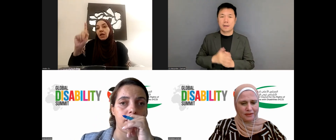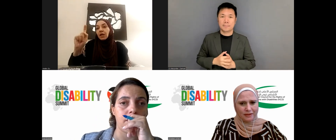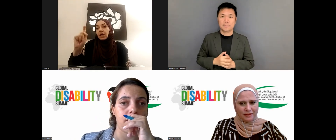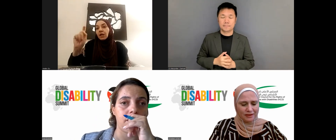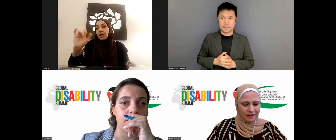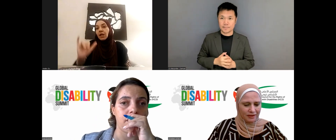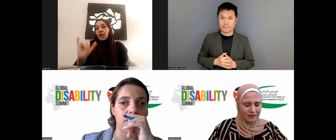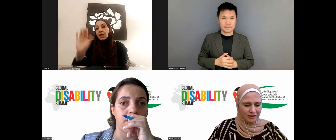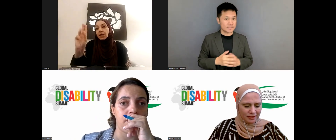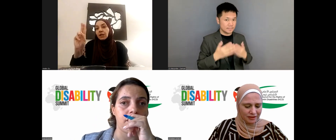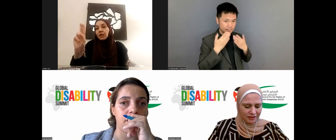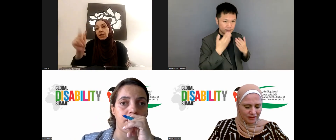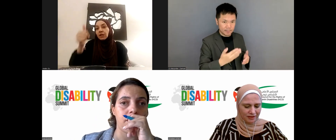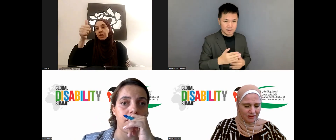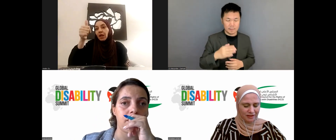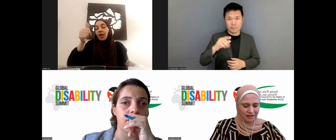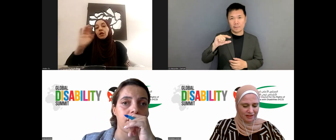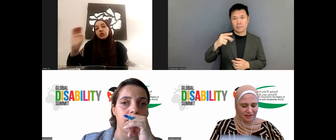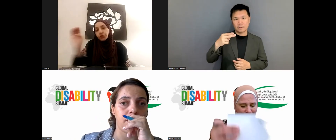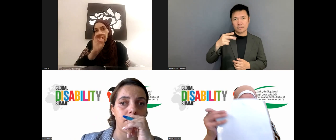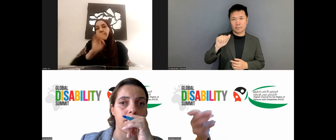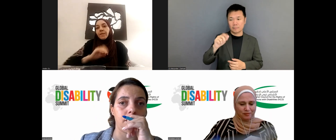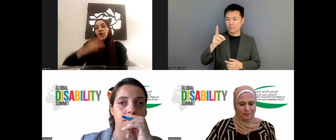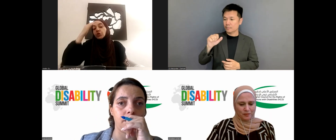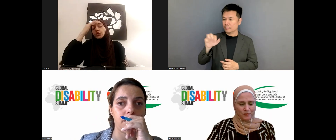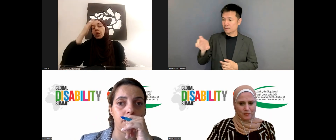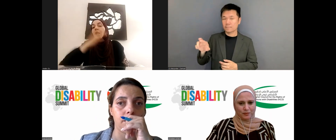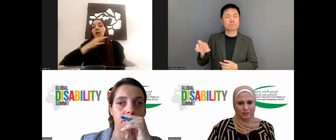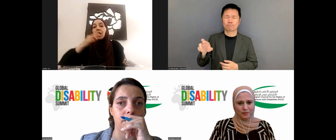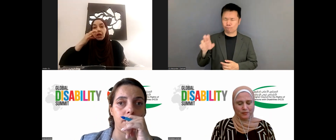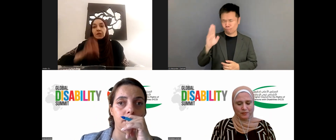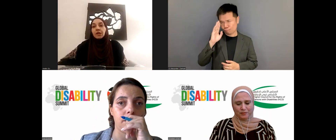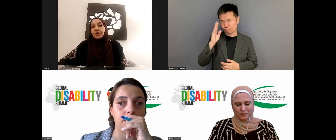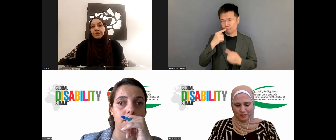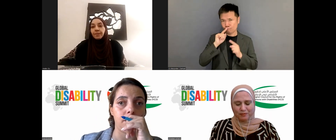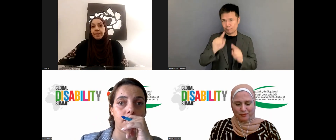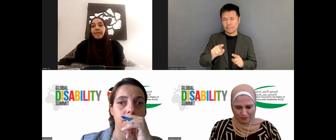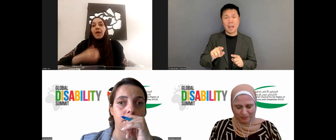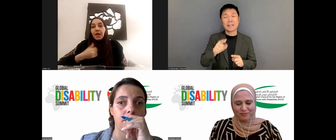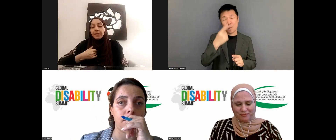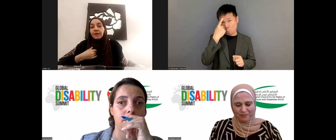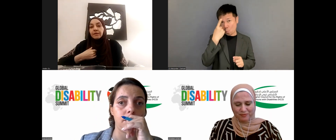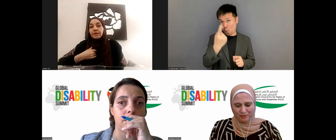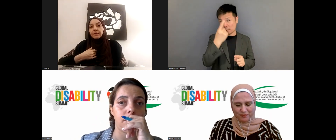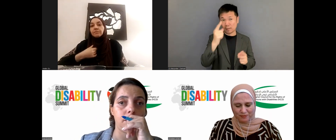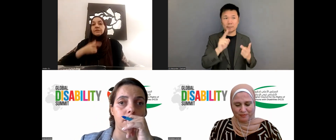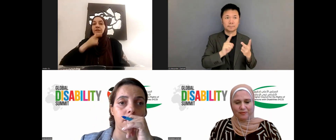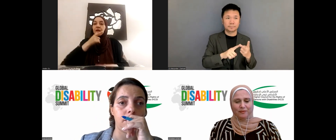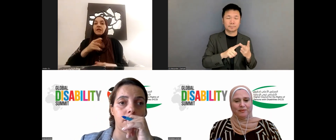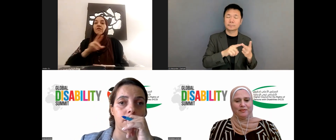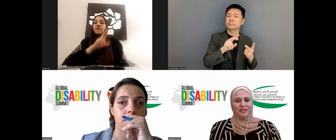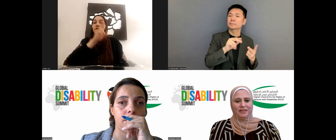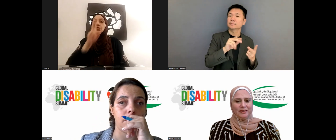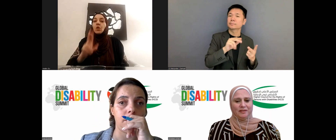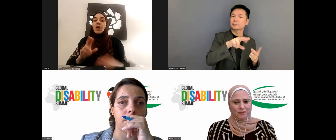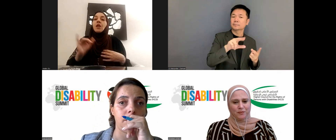Thank you, Gadir. Absolutely. And I think there was another question from UNESCO in